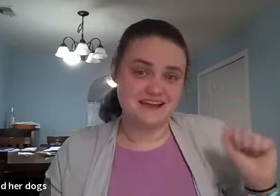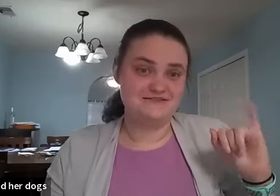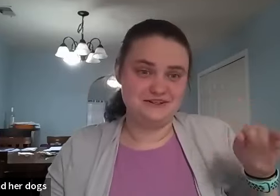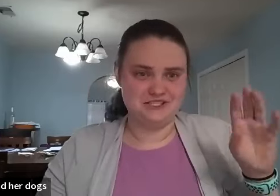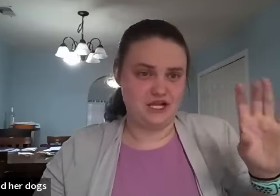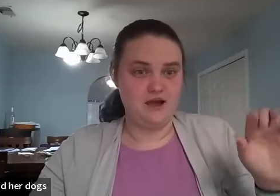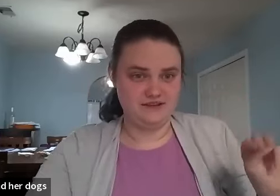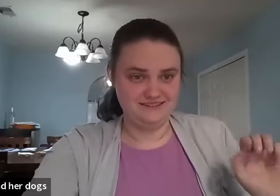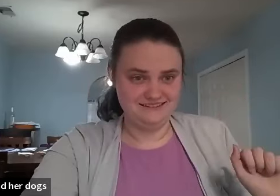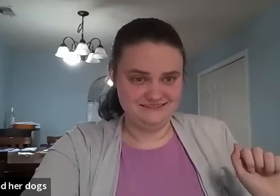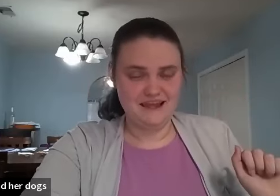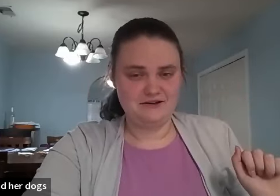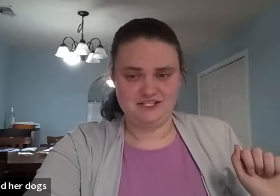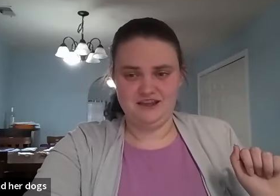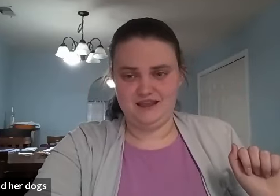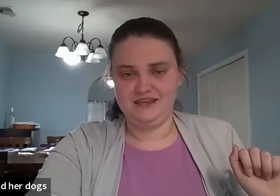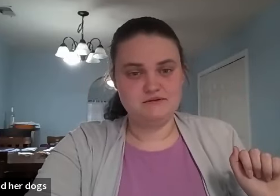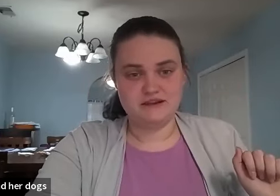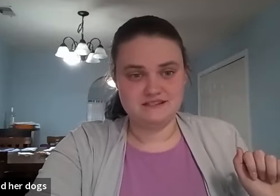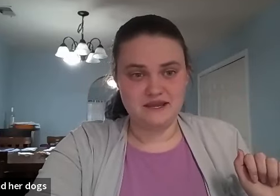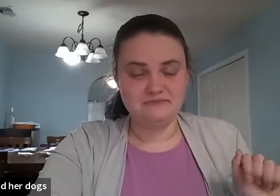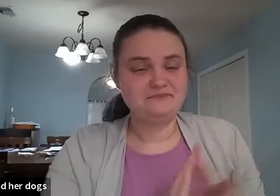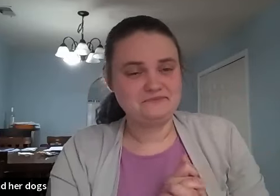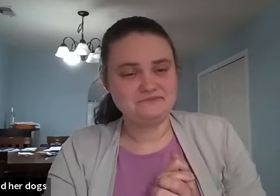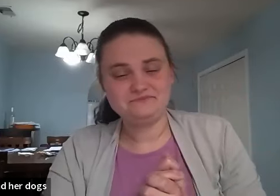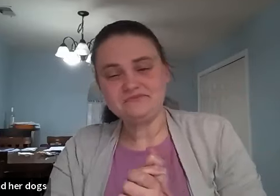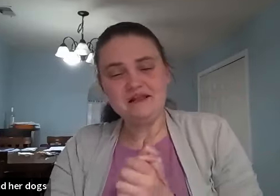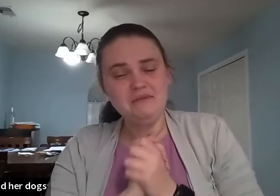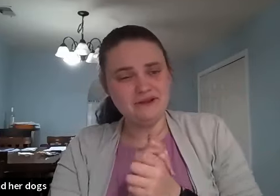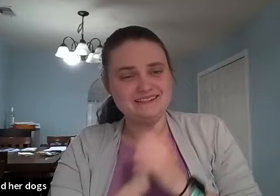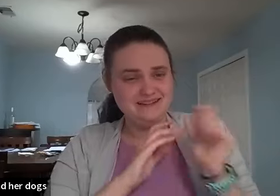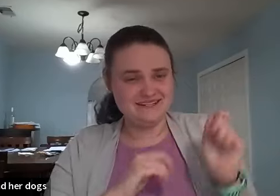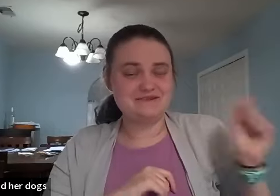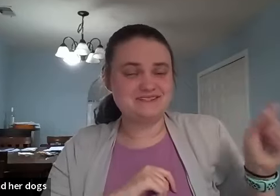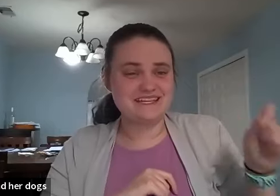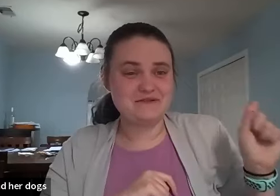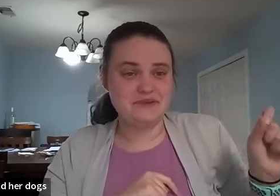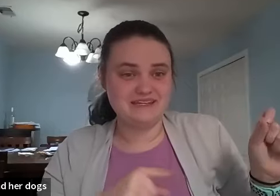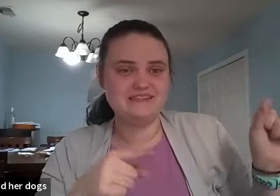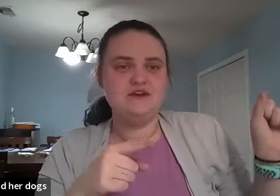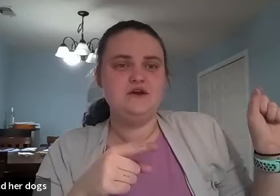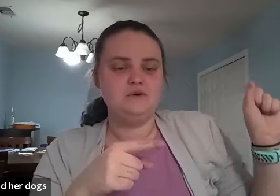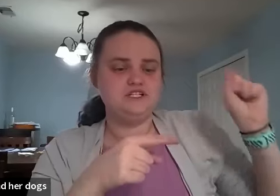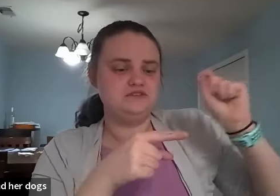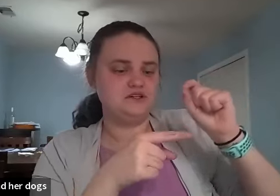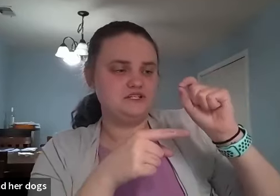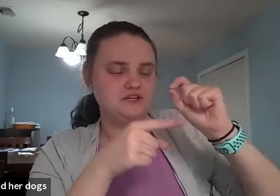sign for jacama. I can't even pronounce it right. But anyway, so I was going to say for beans, what you do is you're